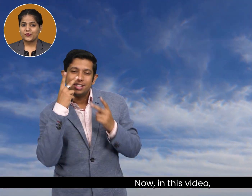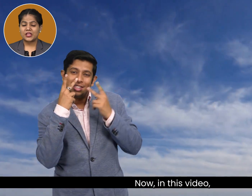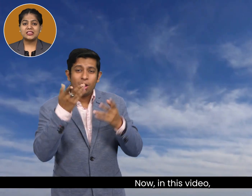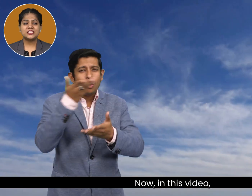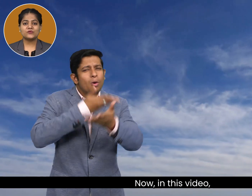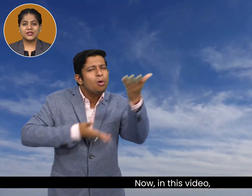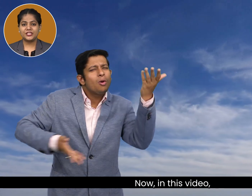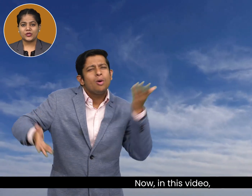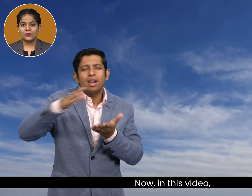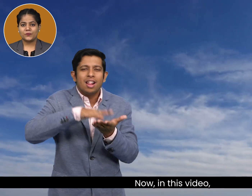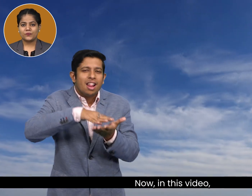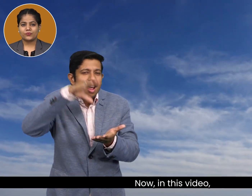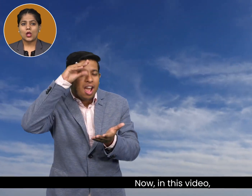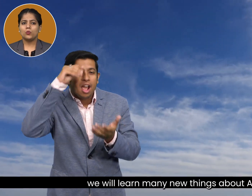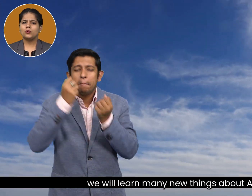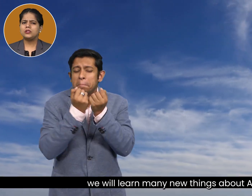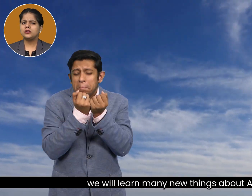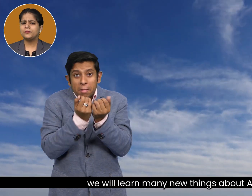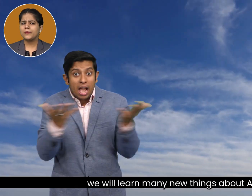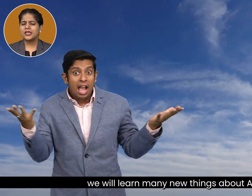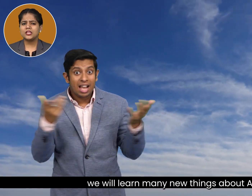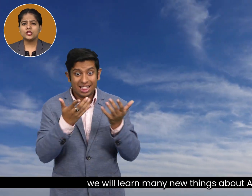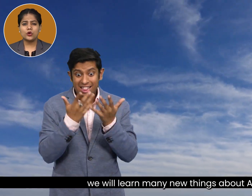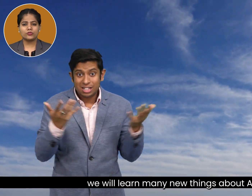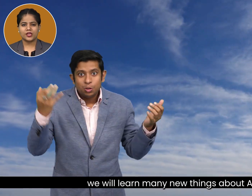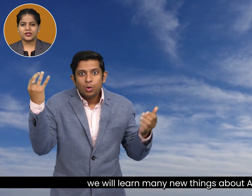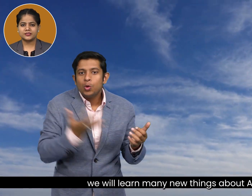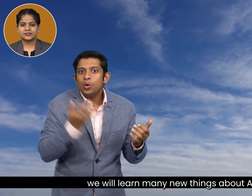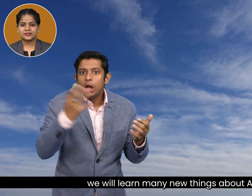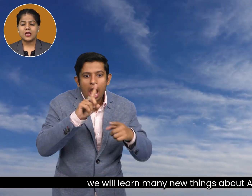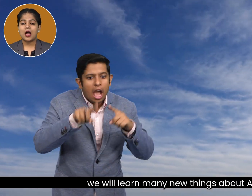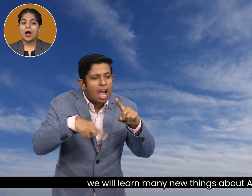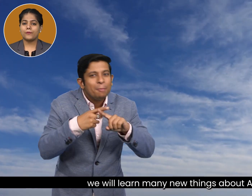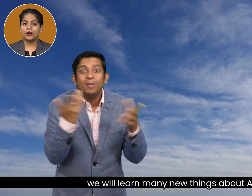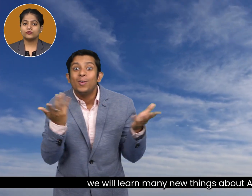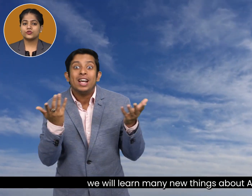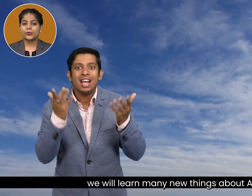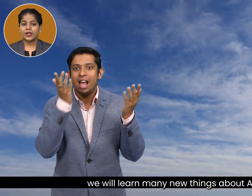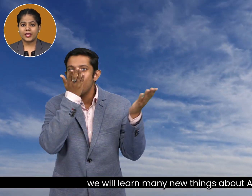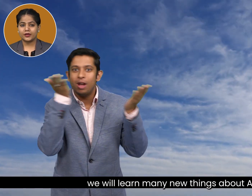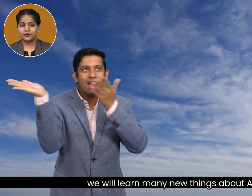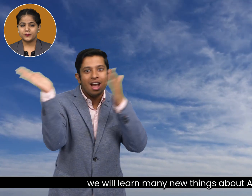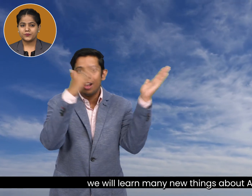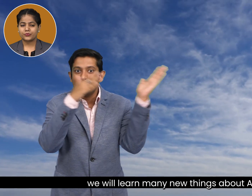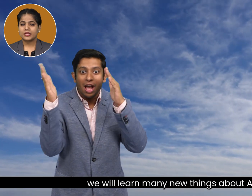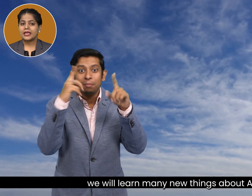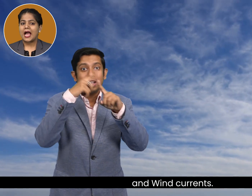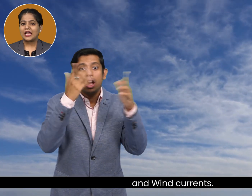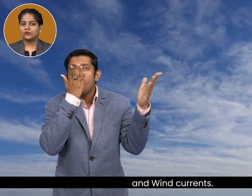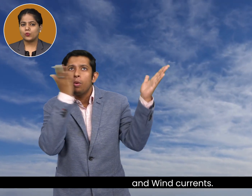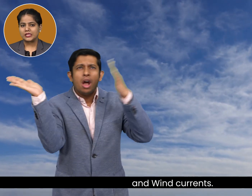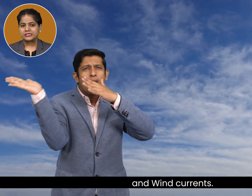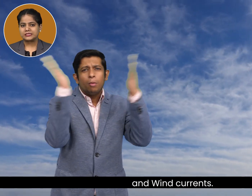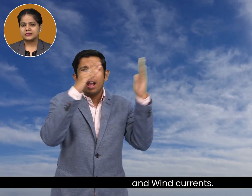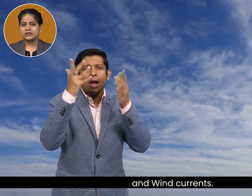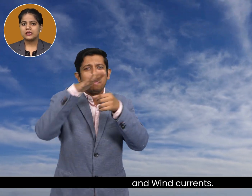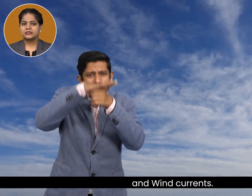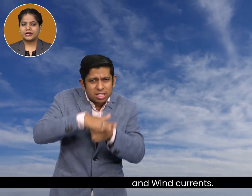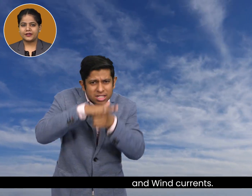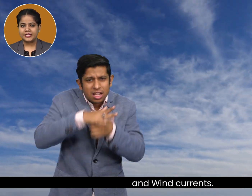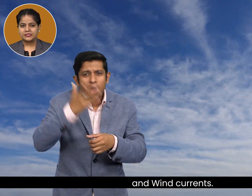Now, in this video, we will learn many new things about air and